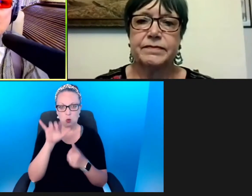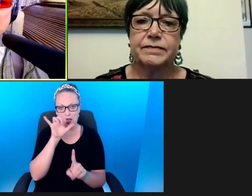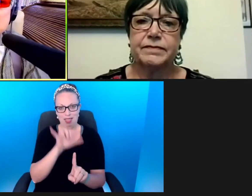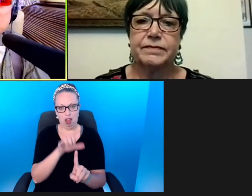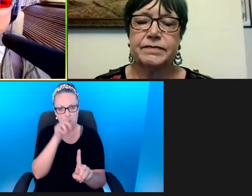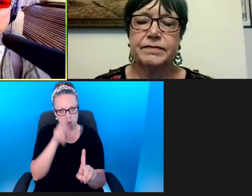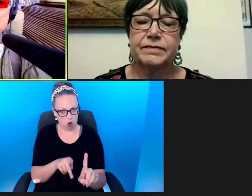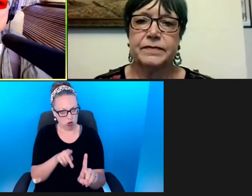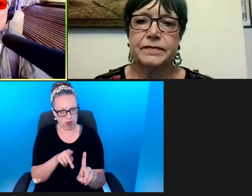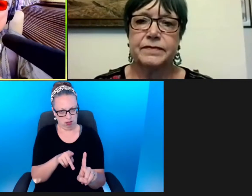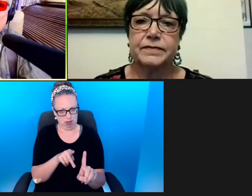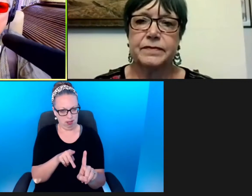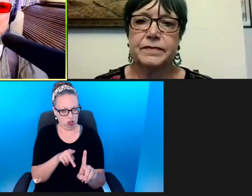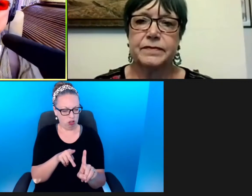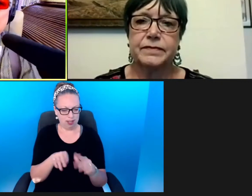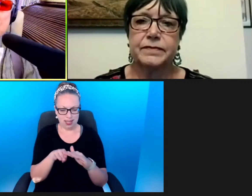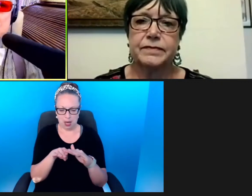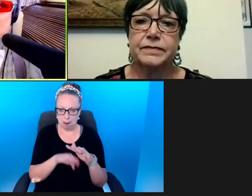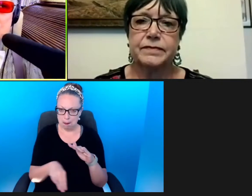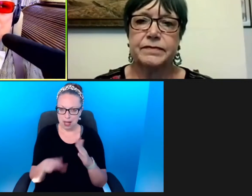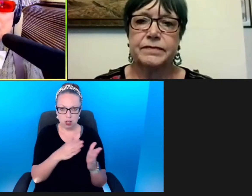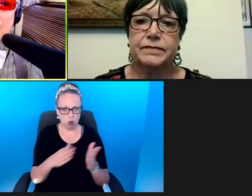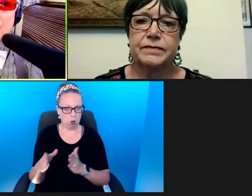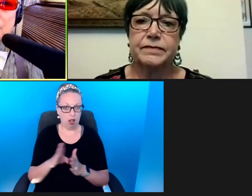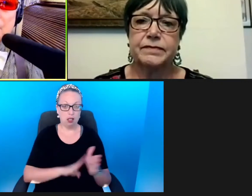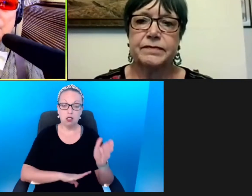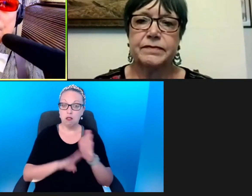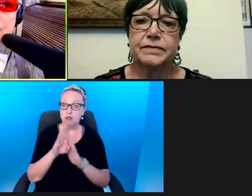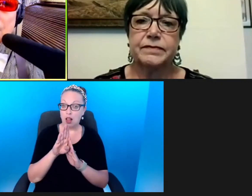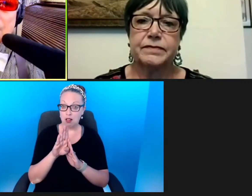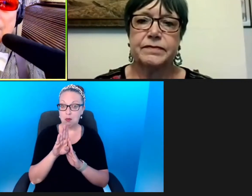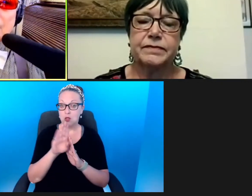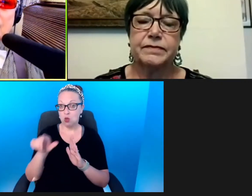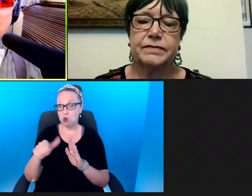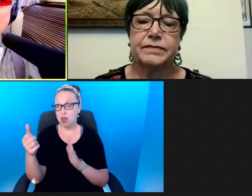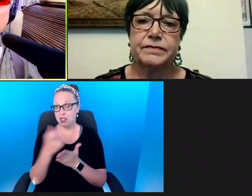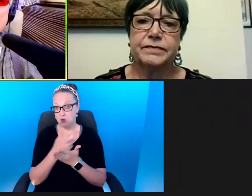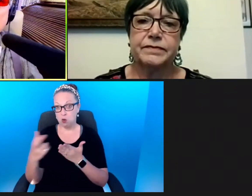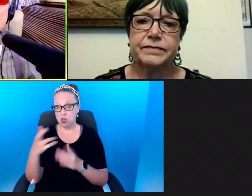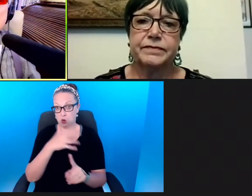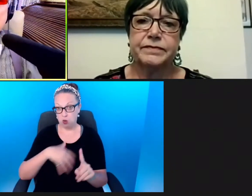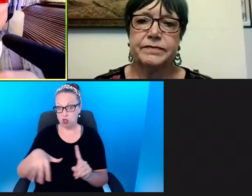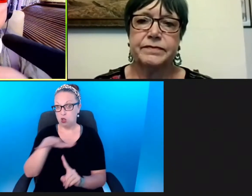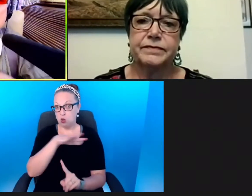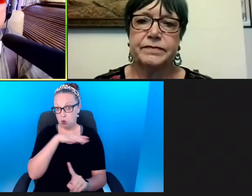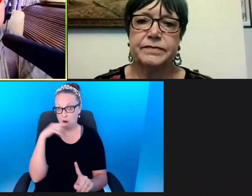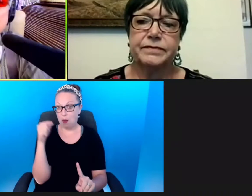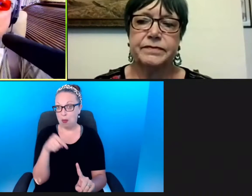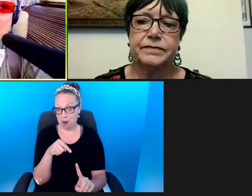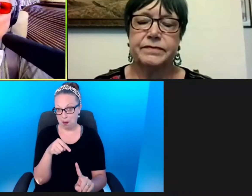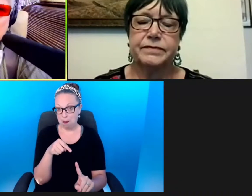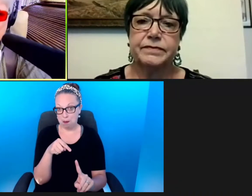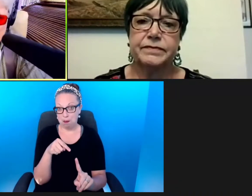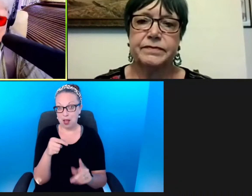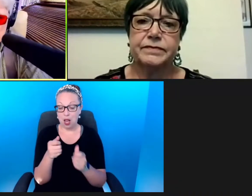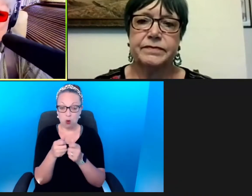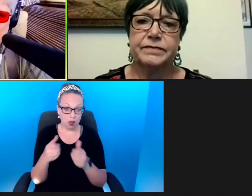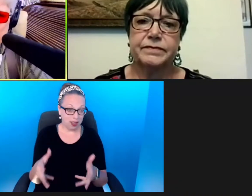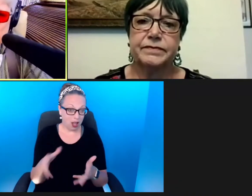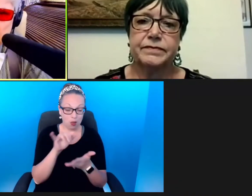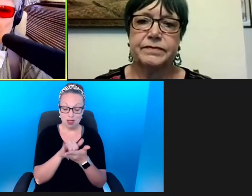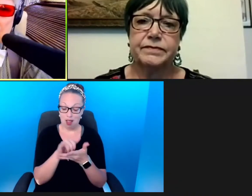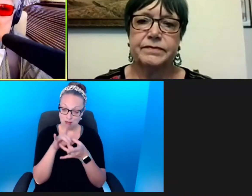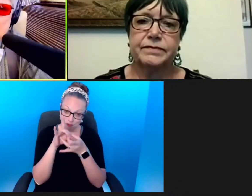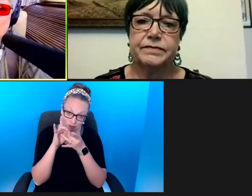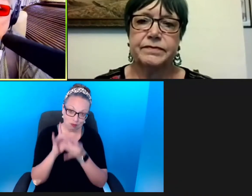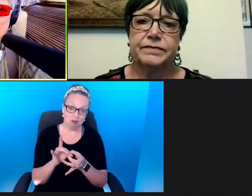way develops the rest of the resources around them. And if without someone